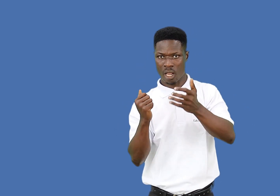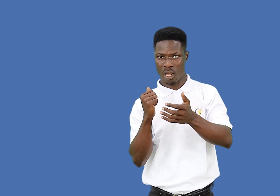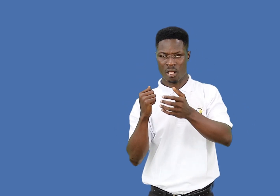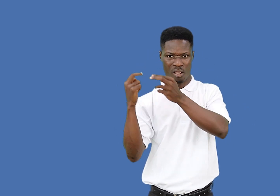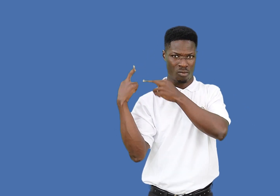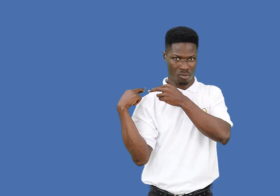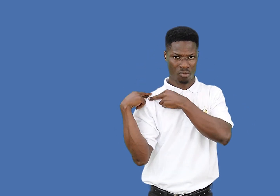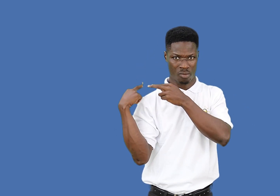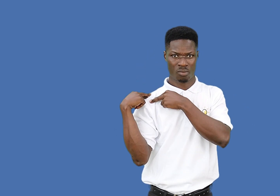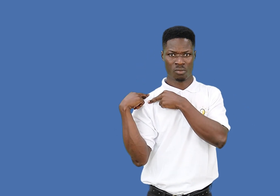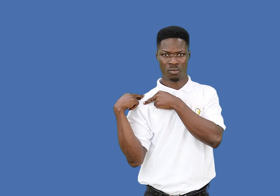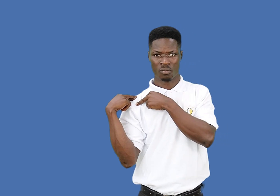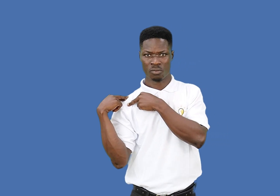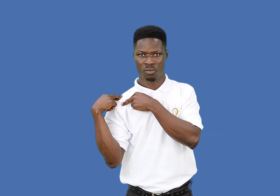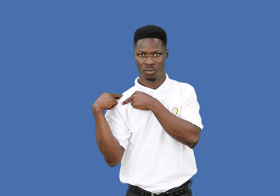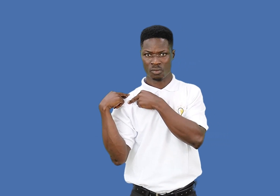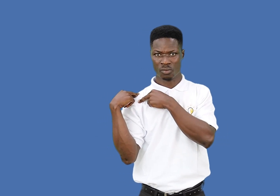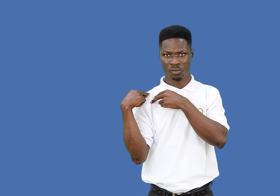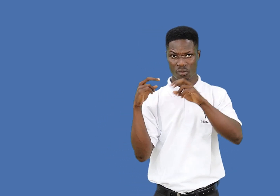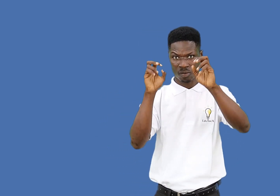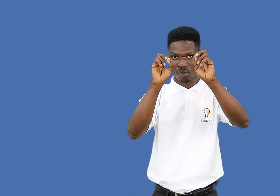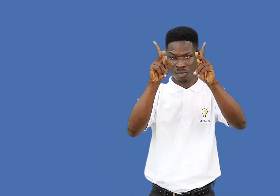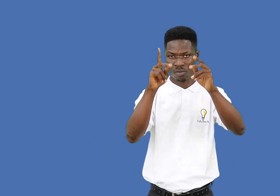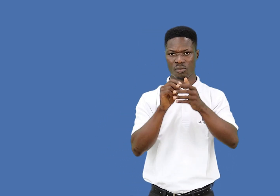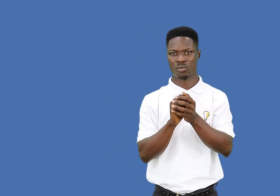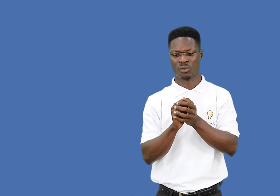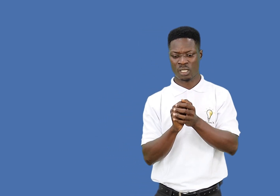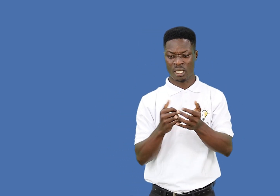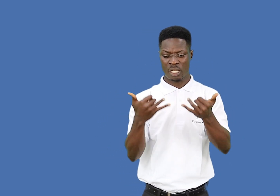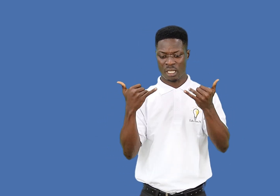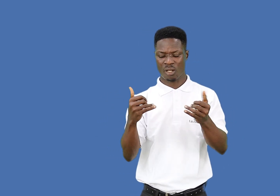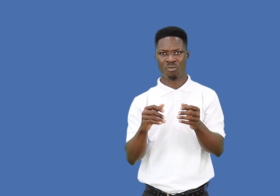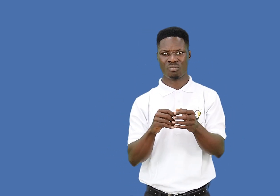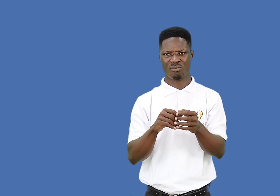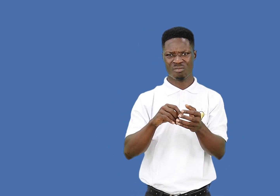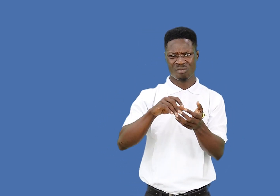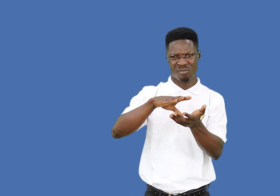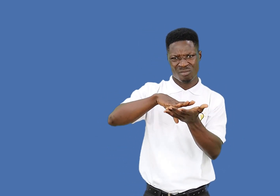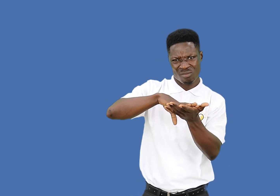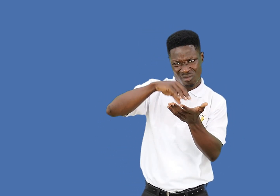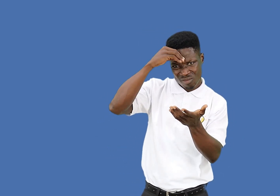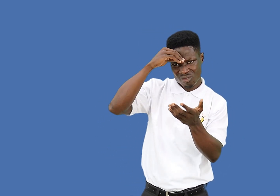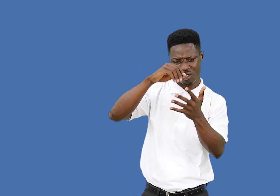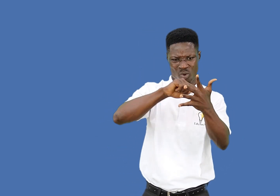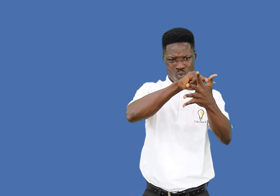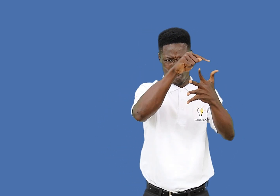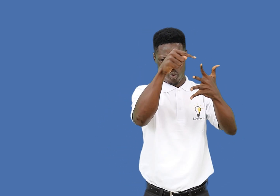take your voice into the computer, we use the microphone